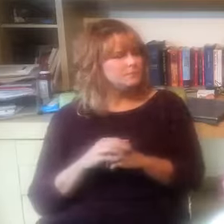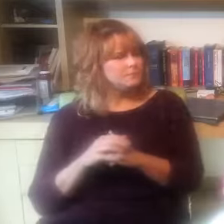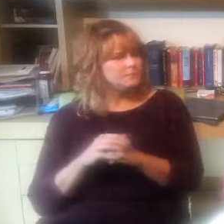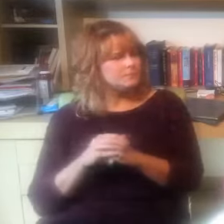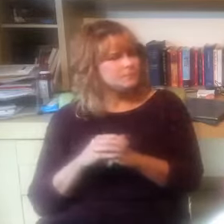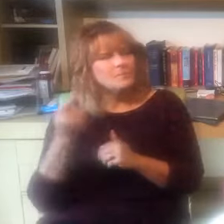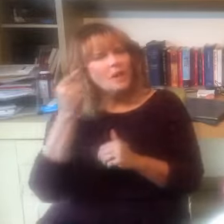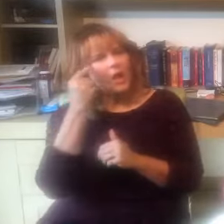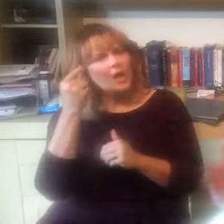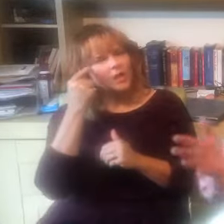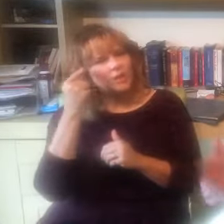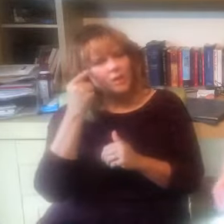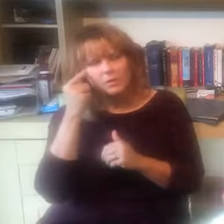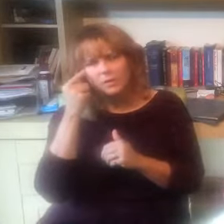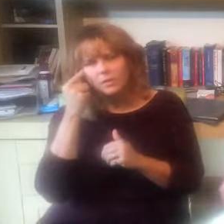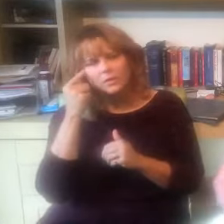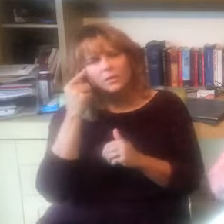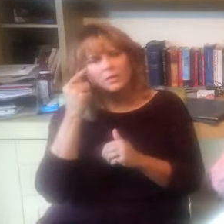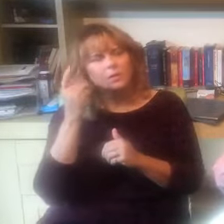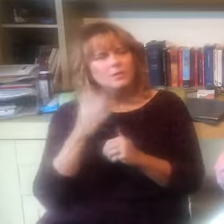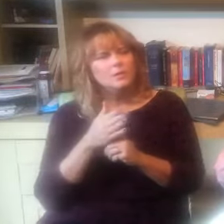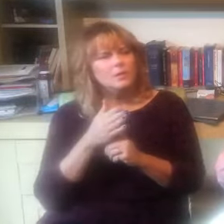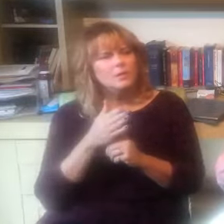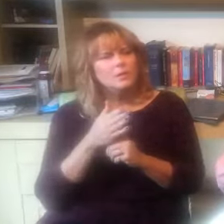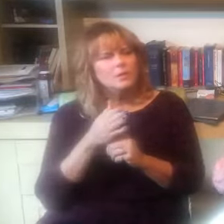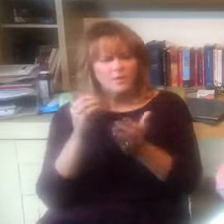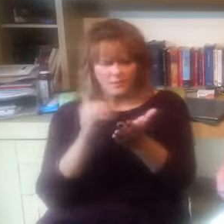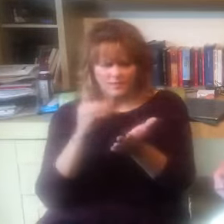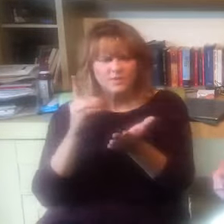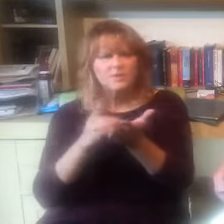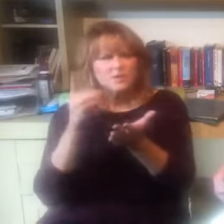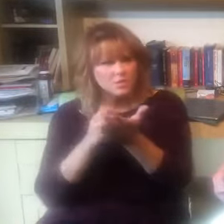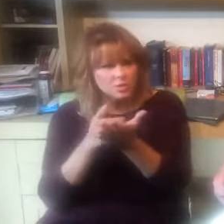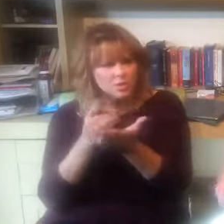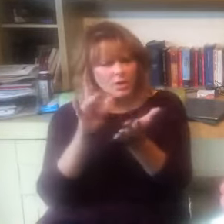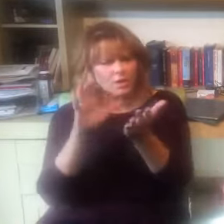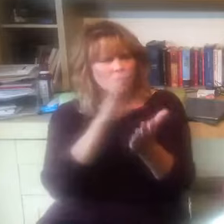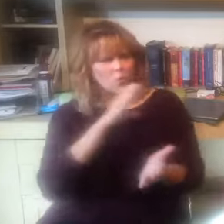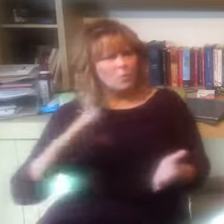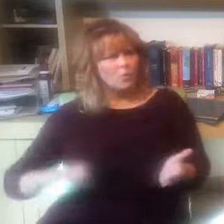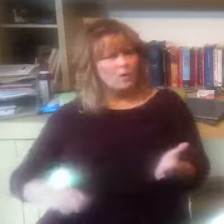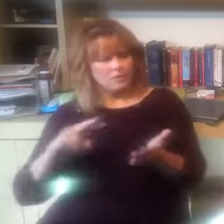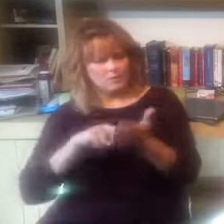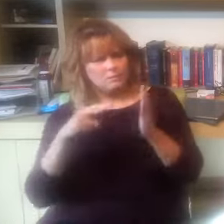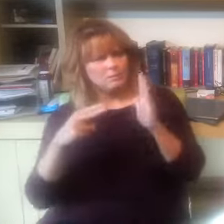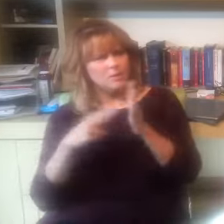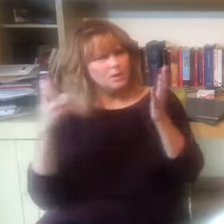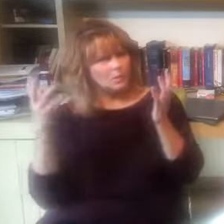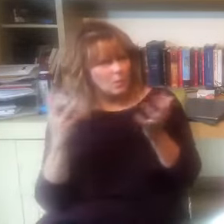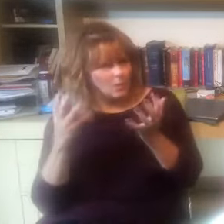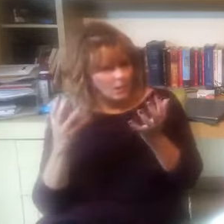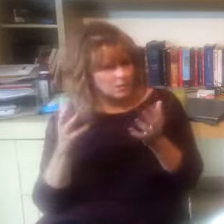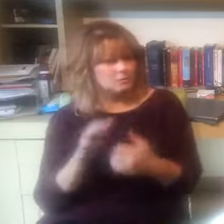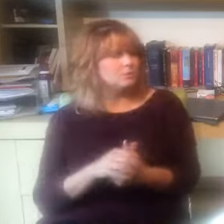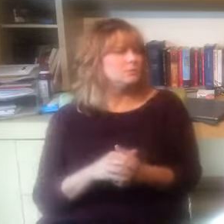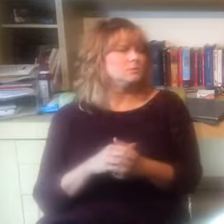I think we have to right now, and we'll close with this, we have to define Christ. That has to be